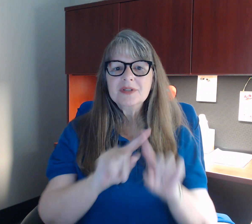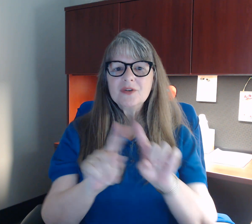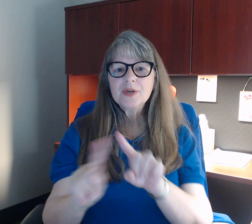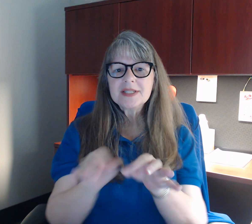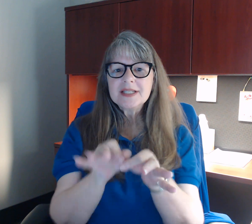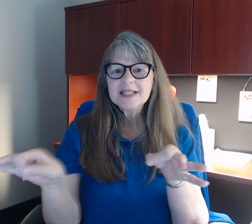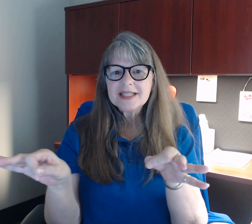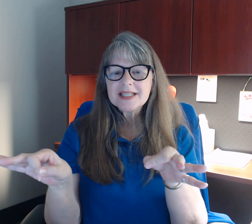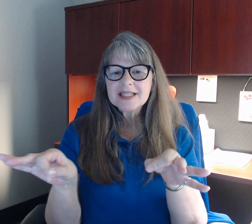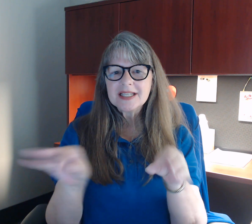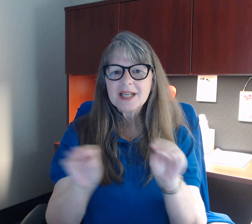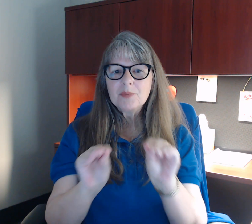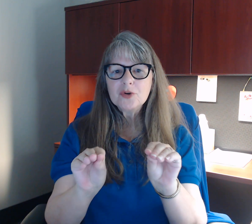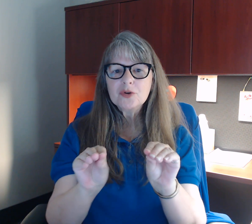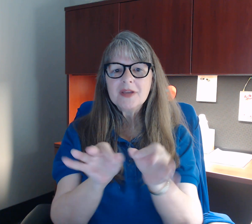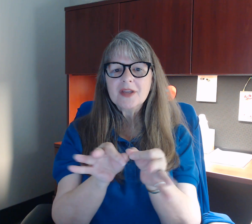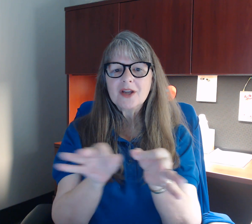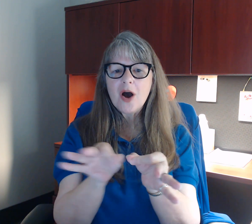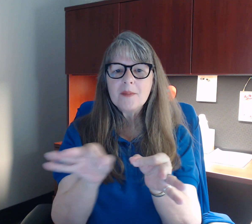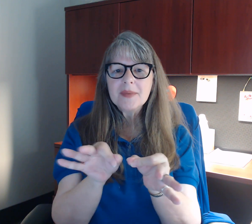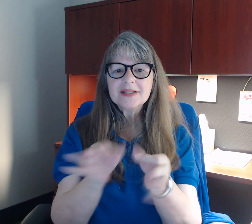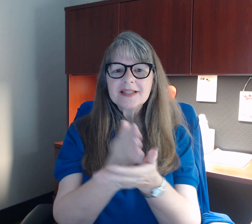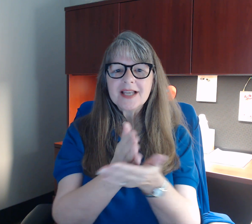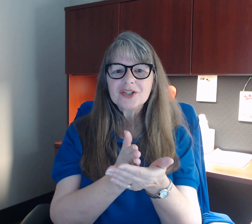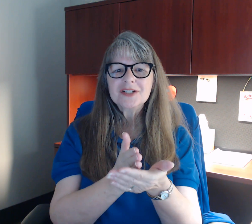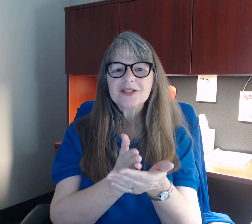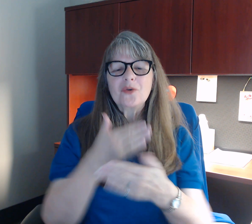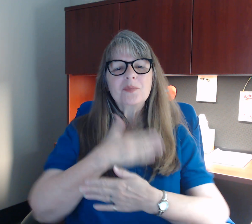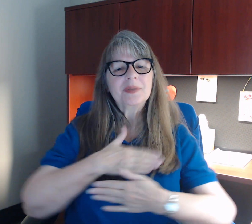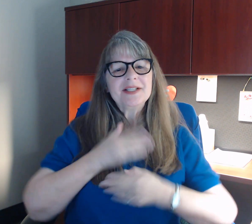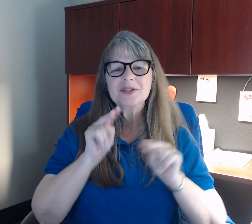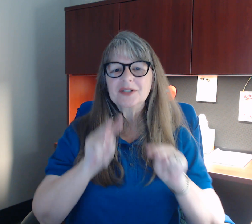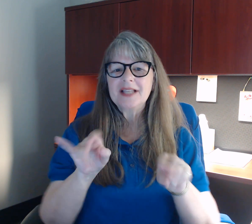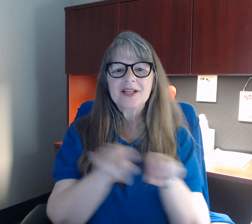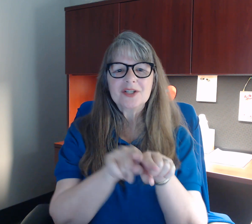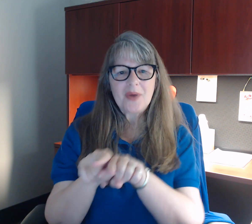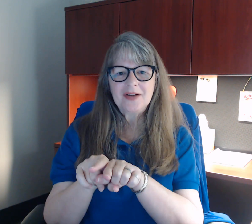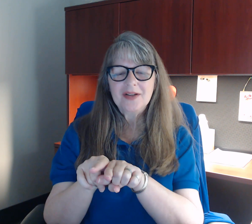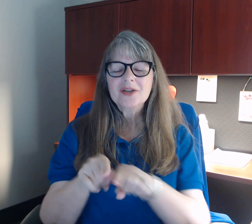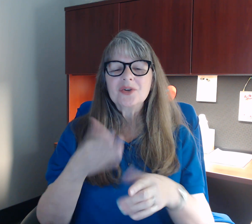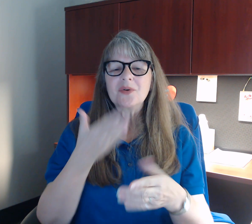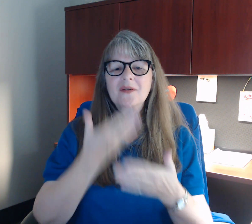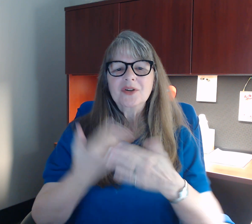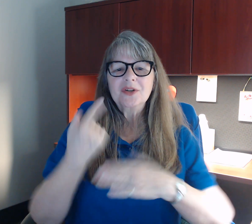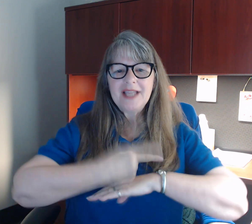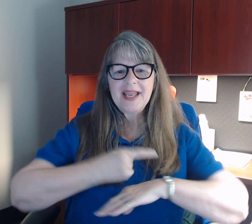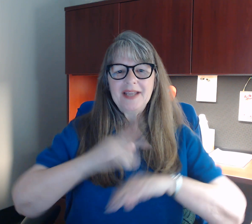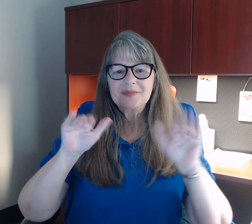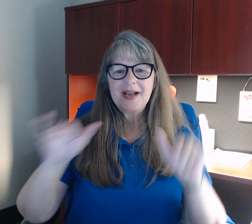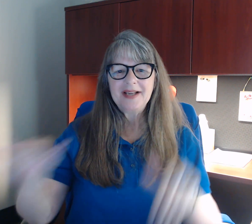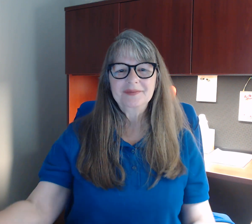different sentences, then I'll put them in the comment section. So please look at that as well. So have a good day. Bye.